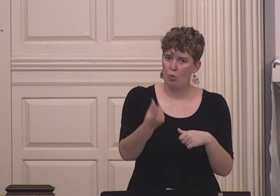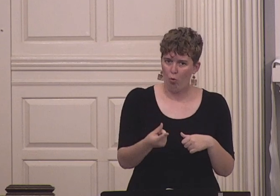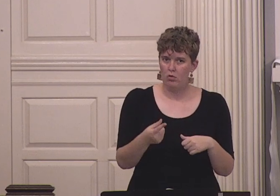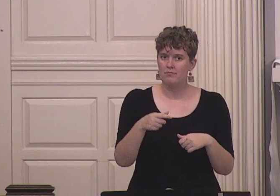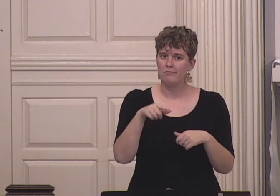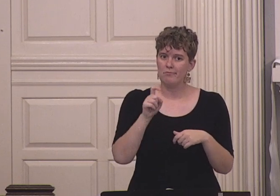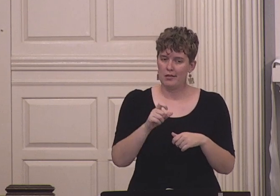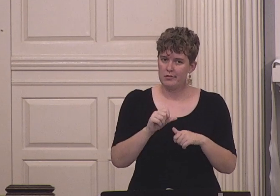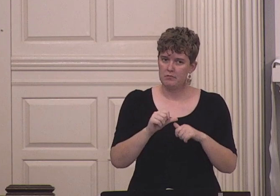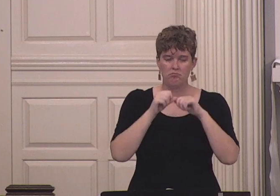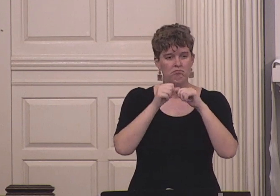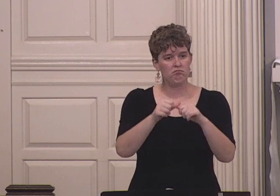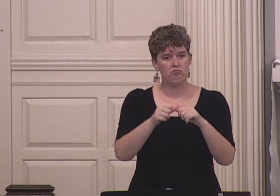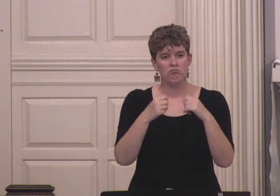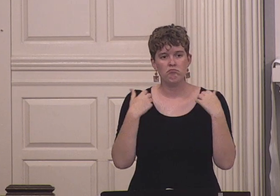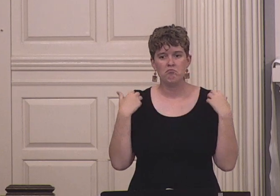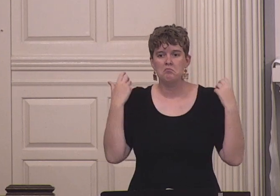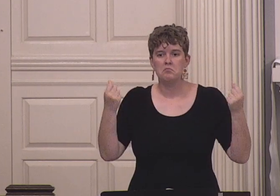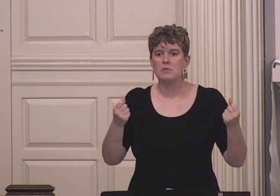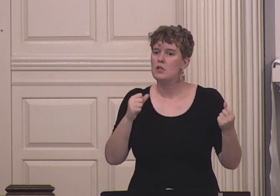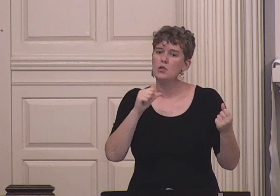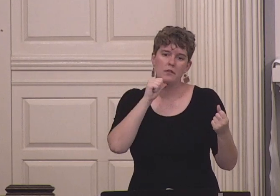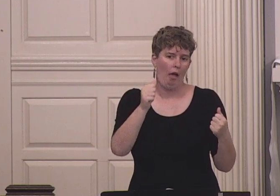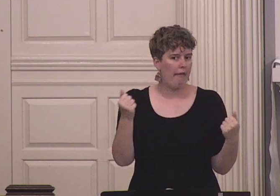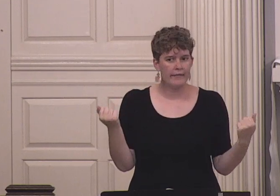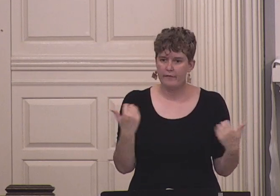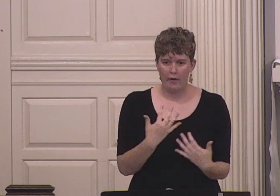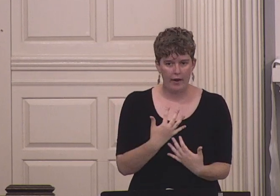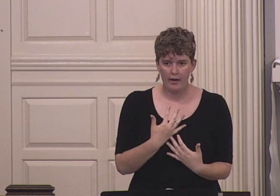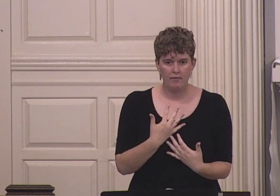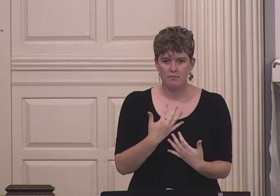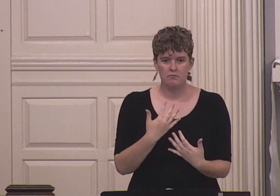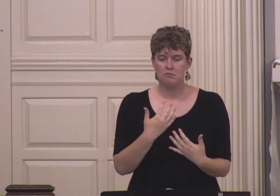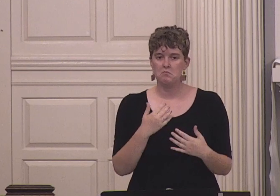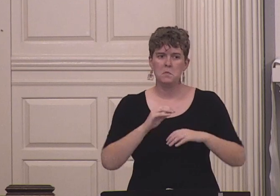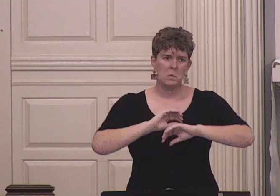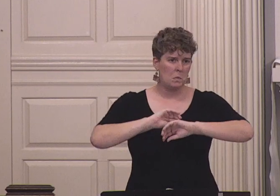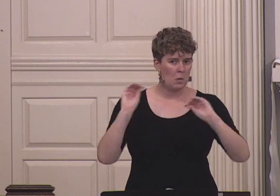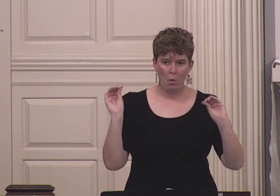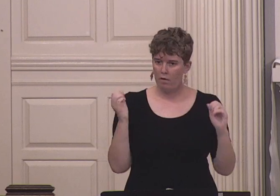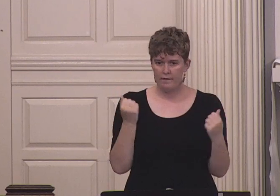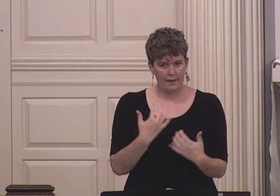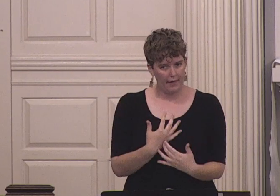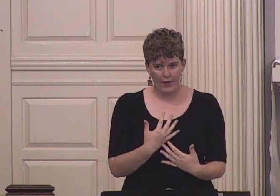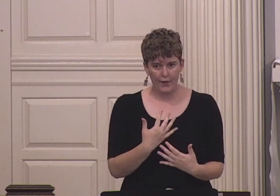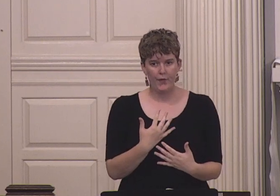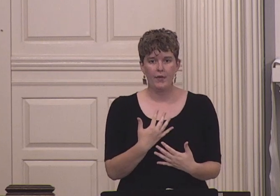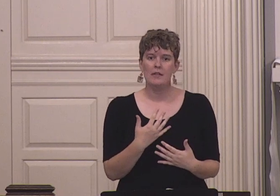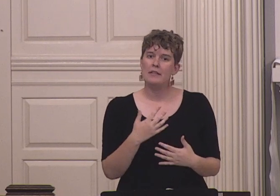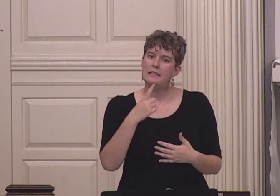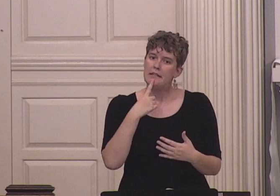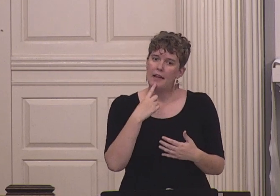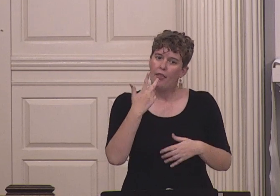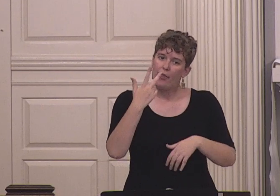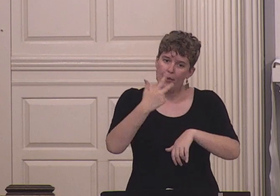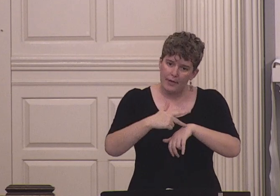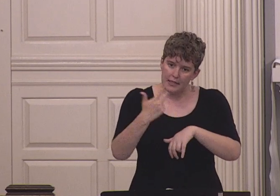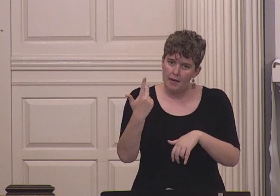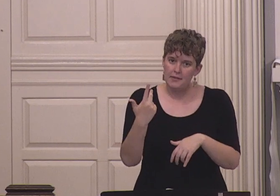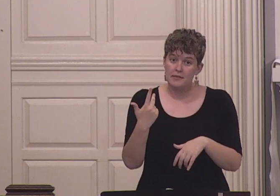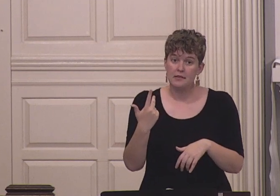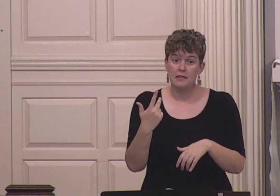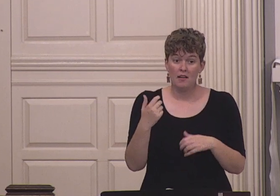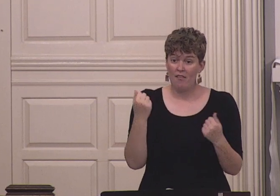urged, "Do not be afraid, do not fear." And that has been repeated three times, "Do not